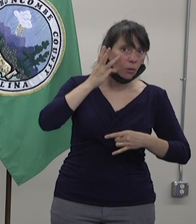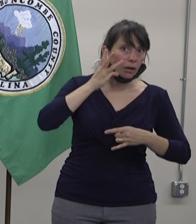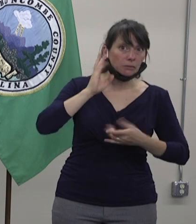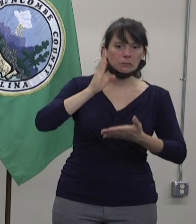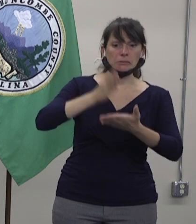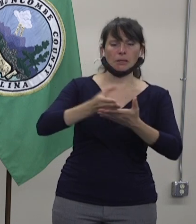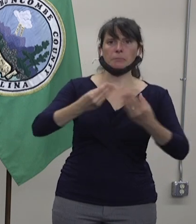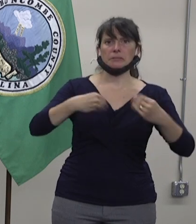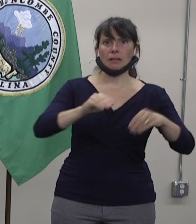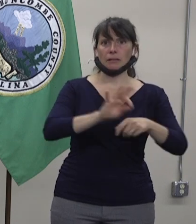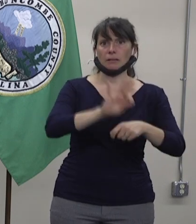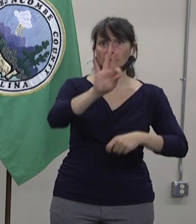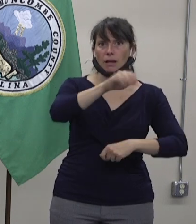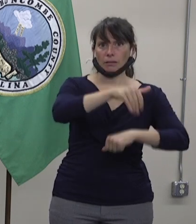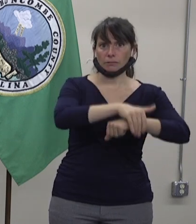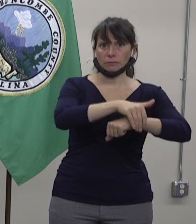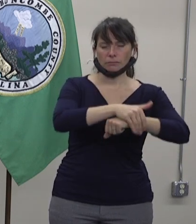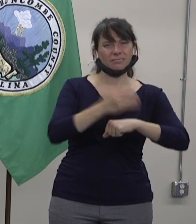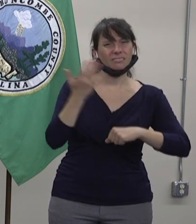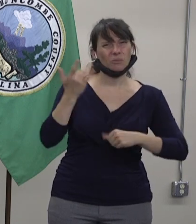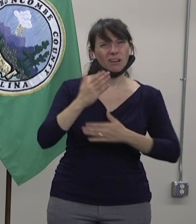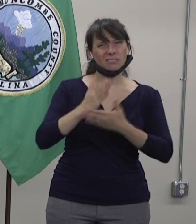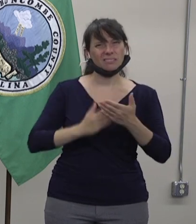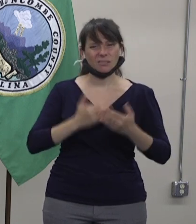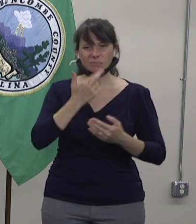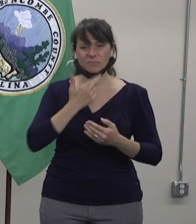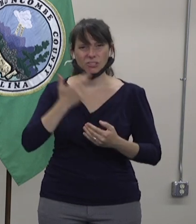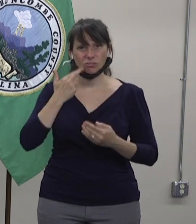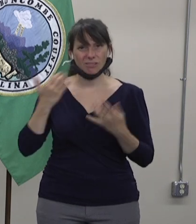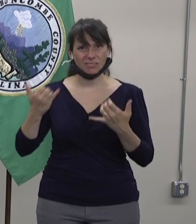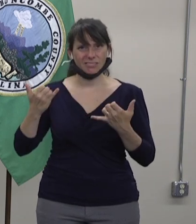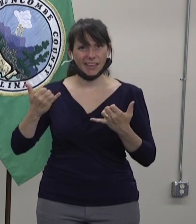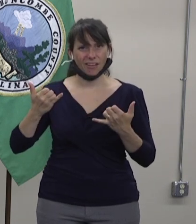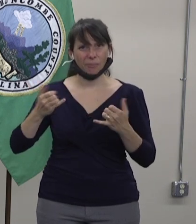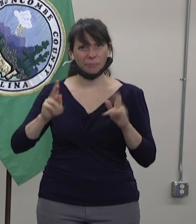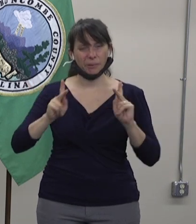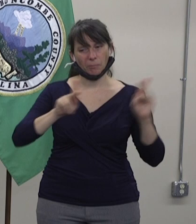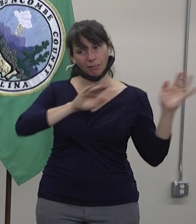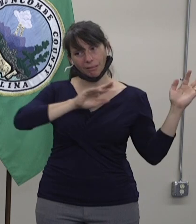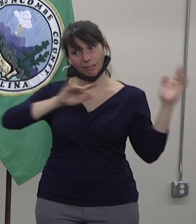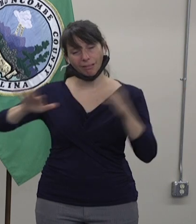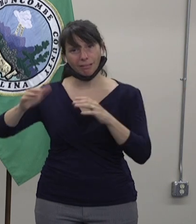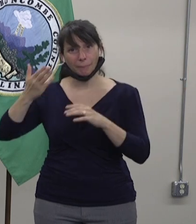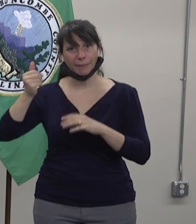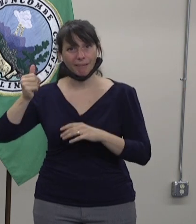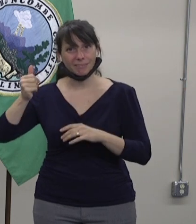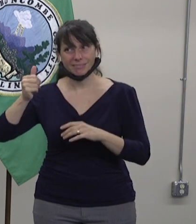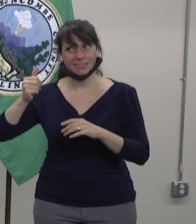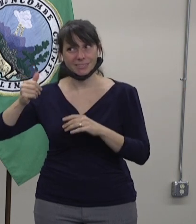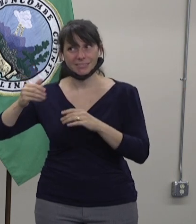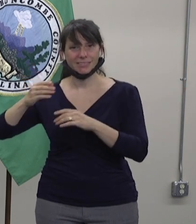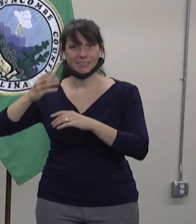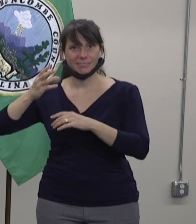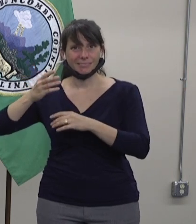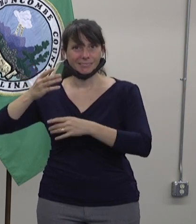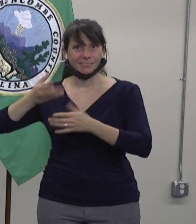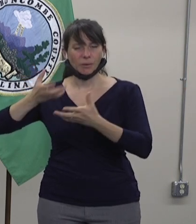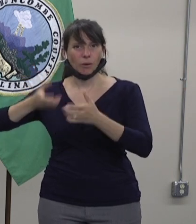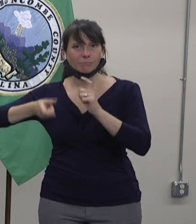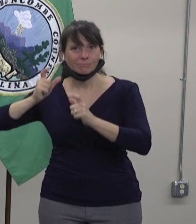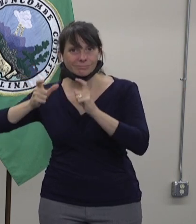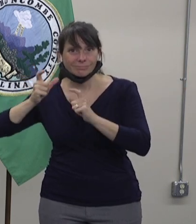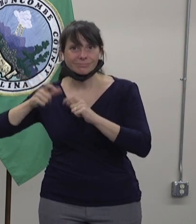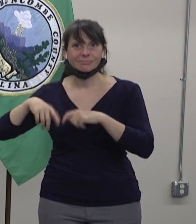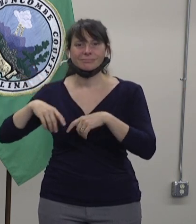to operate more like bars in the late evening with staff and patrons not wearing masks and